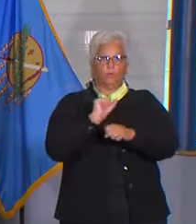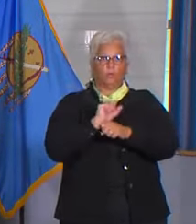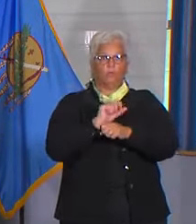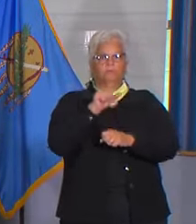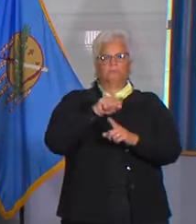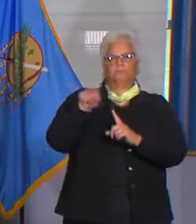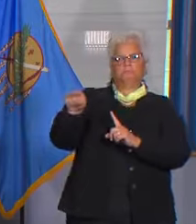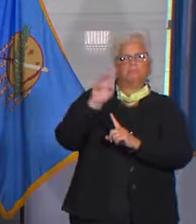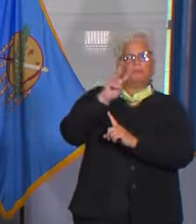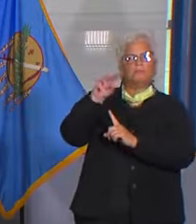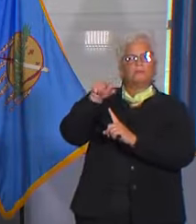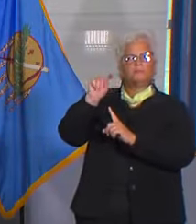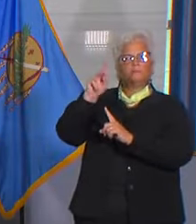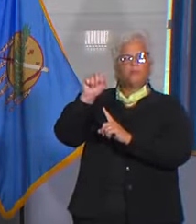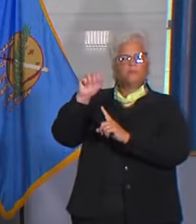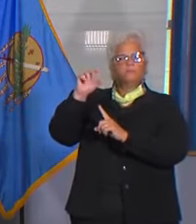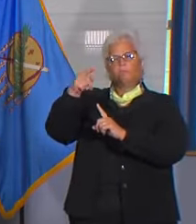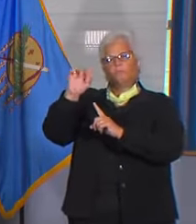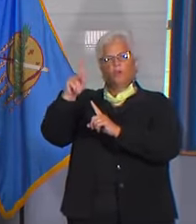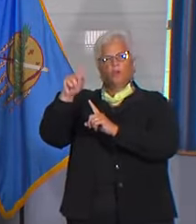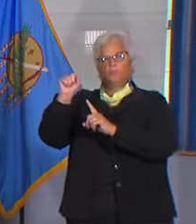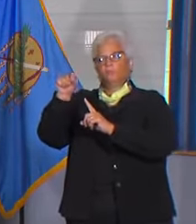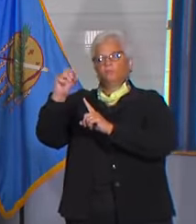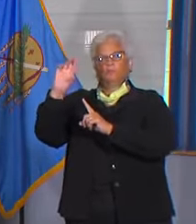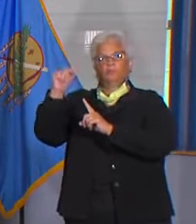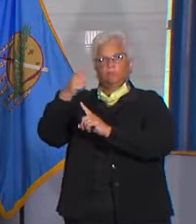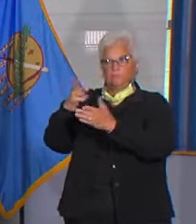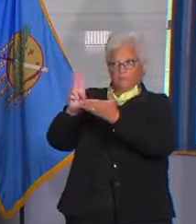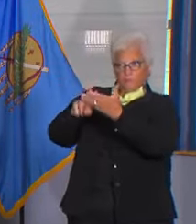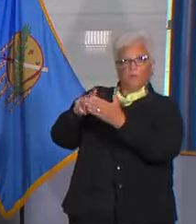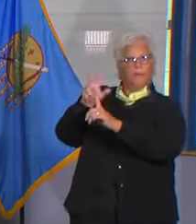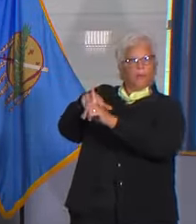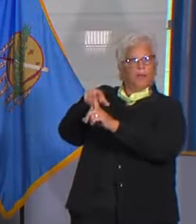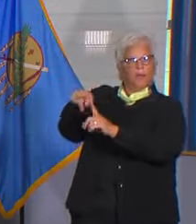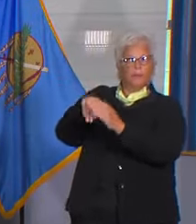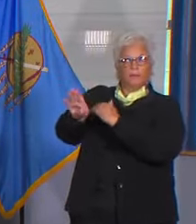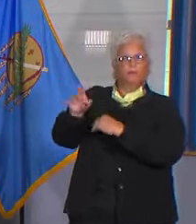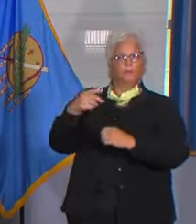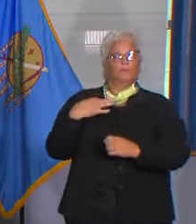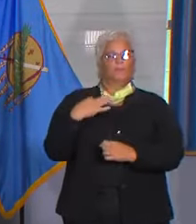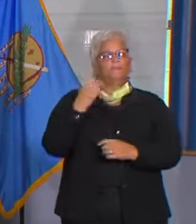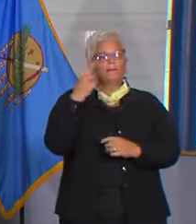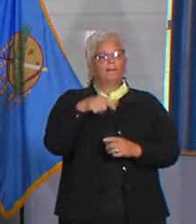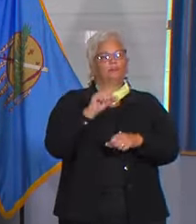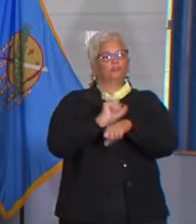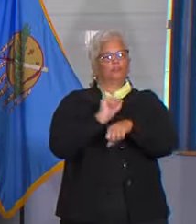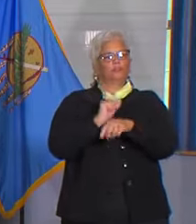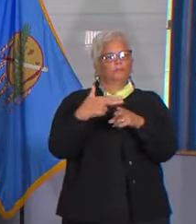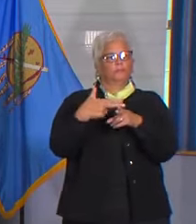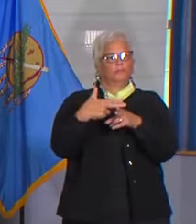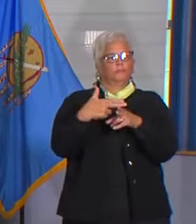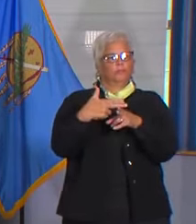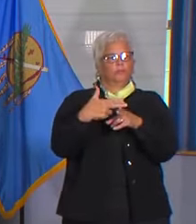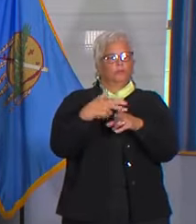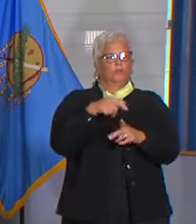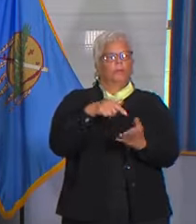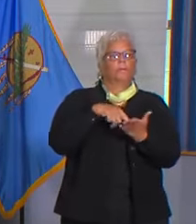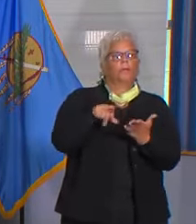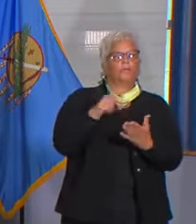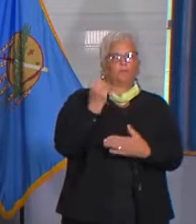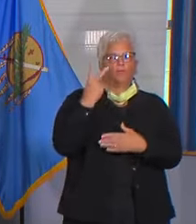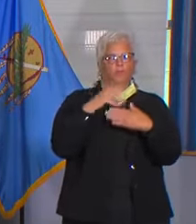918-596-7275. These are temporary positions, and they pay $12 an hour, and they will go, everybody goes through a background check, and this is going to